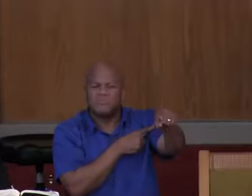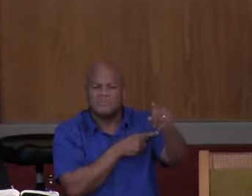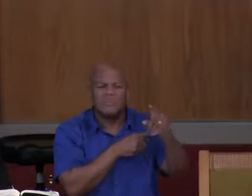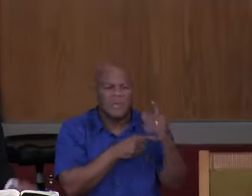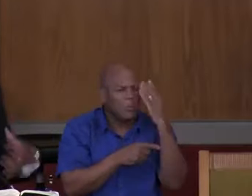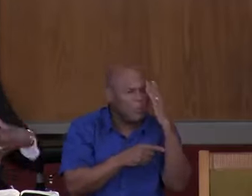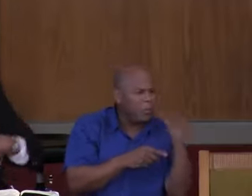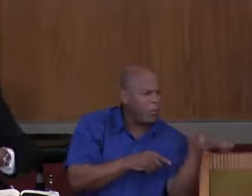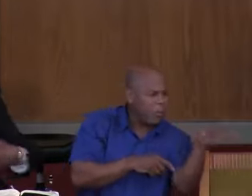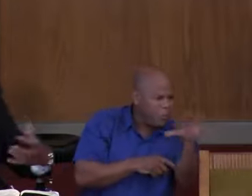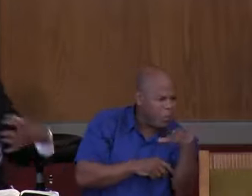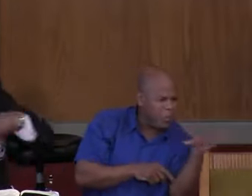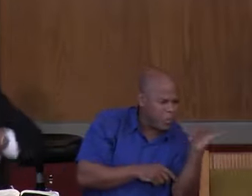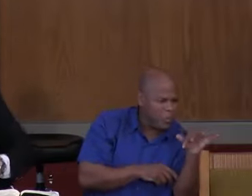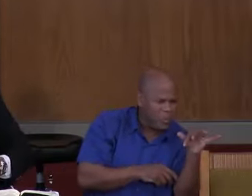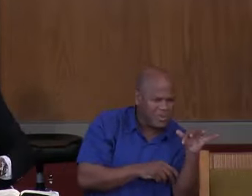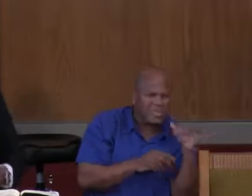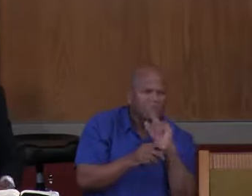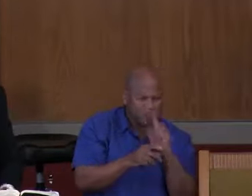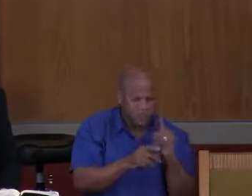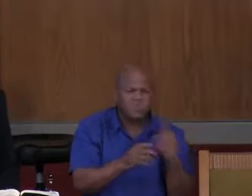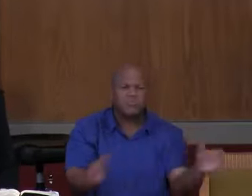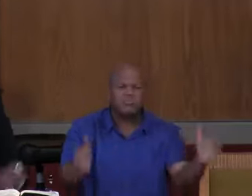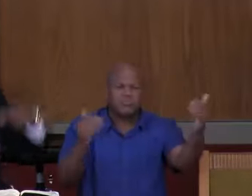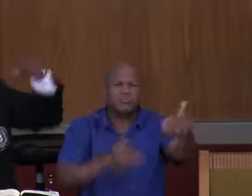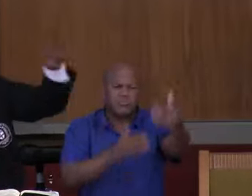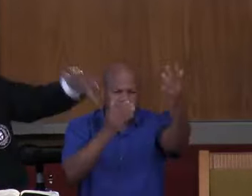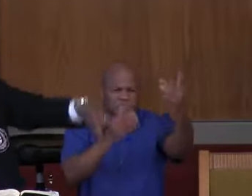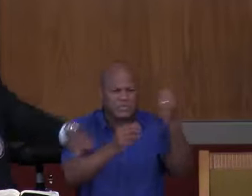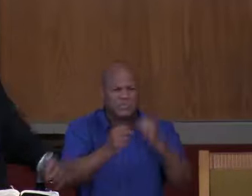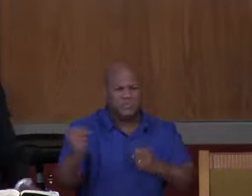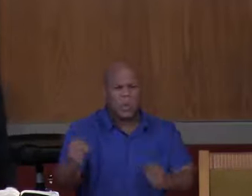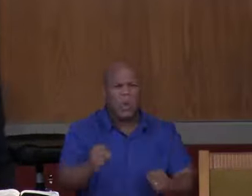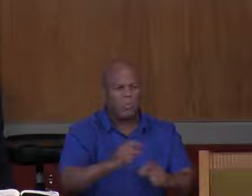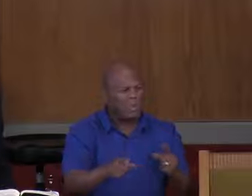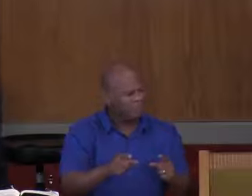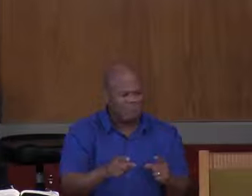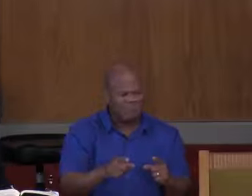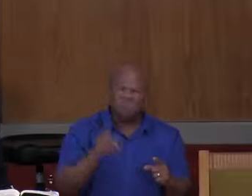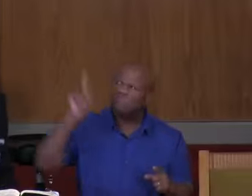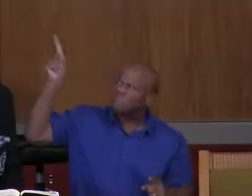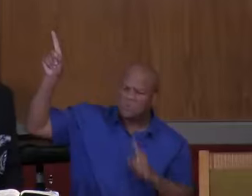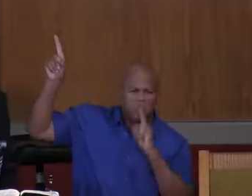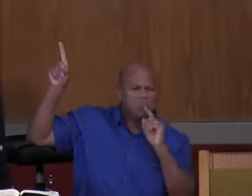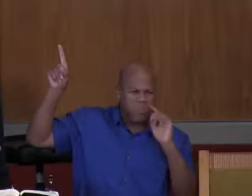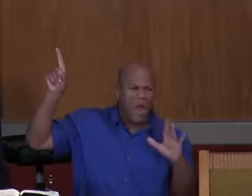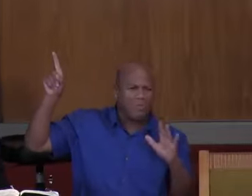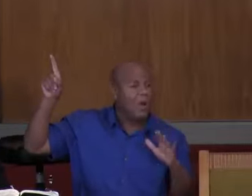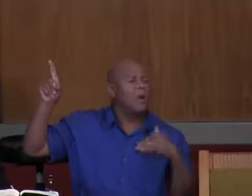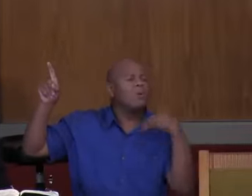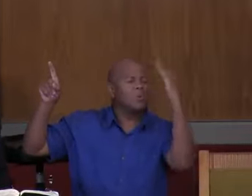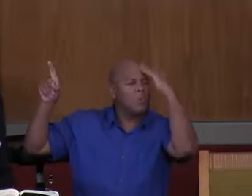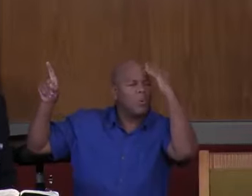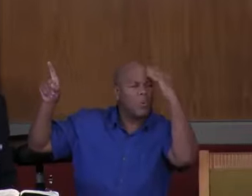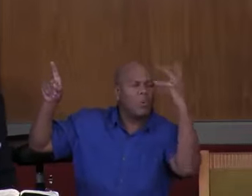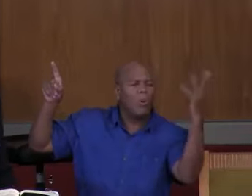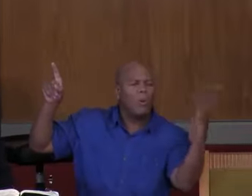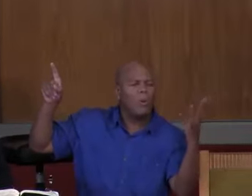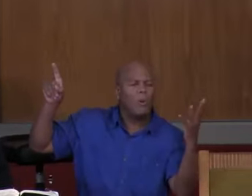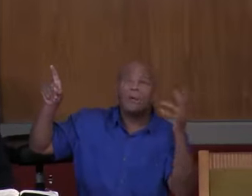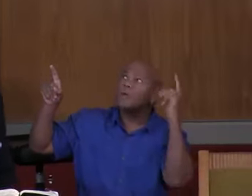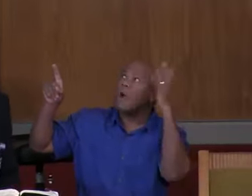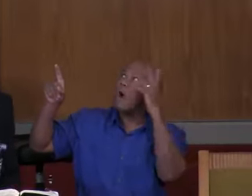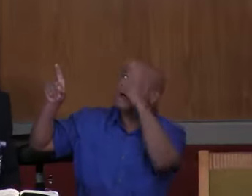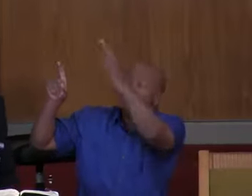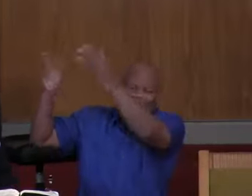promised it to me, and he's kept me, he's strengthened me. I waited on him, and I know this. The God who brought me here will